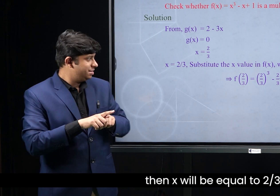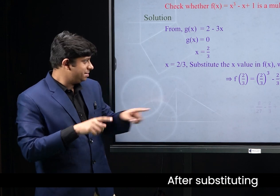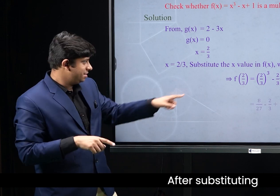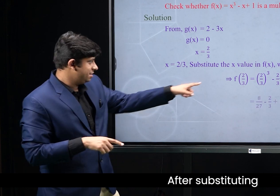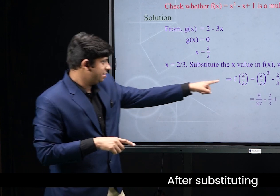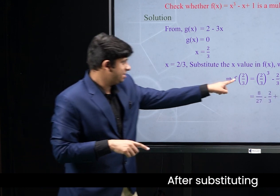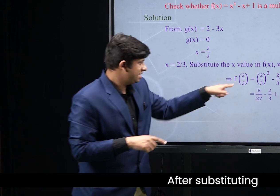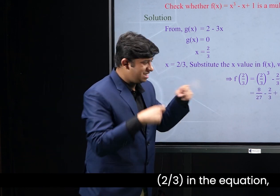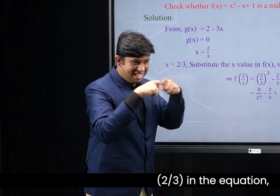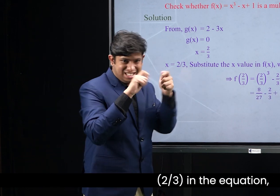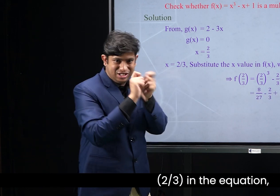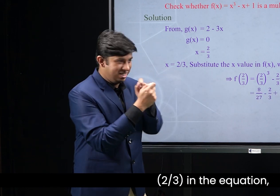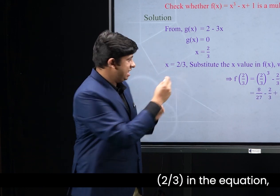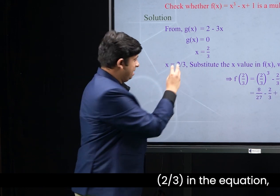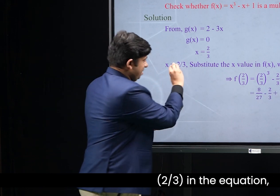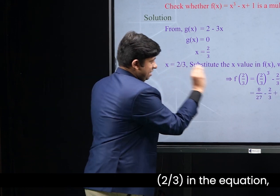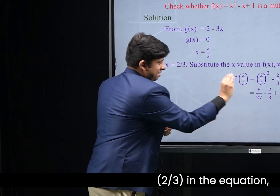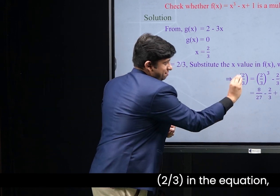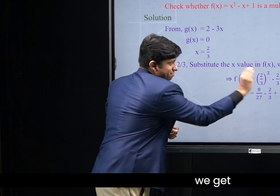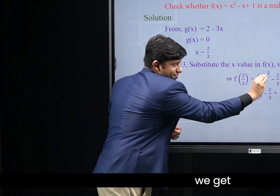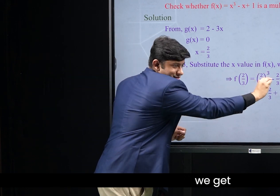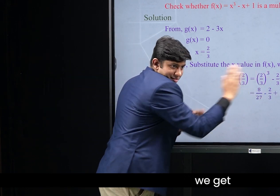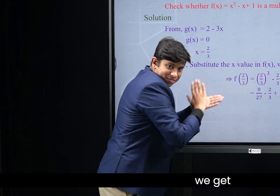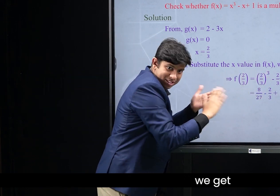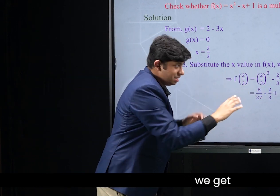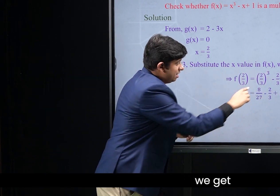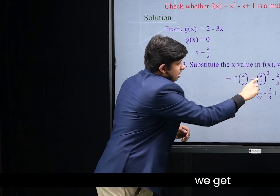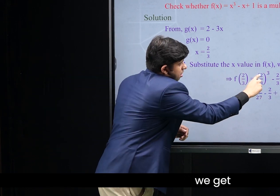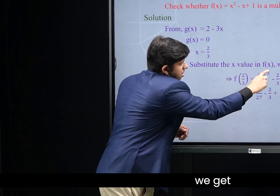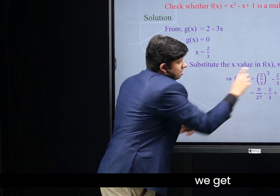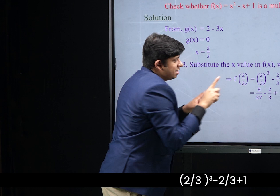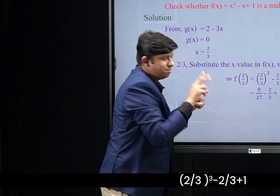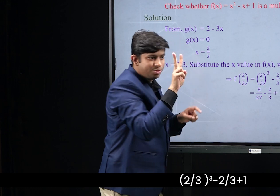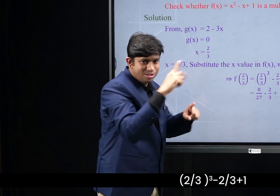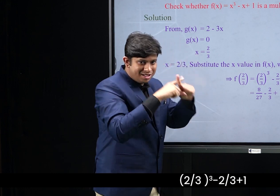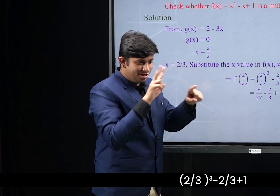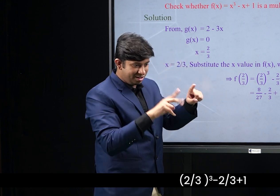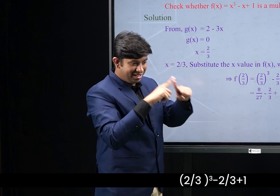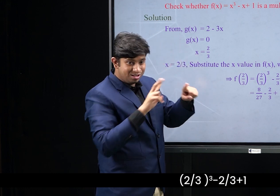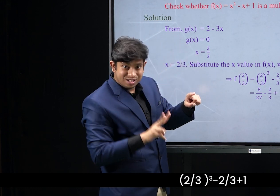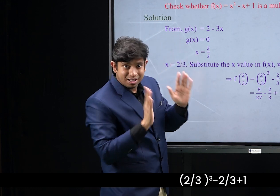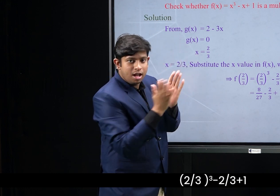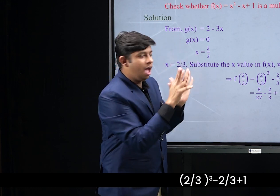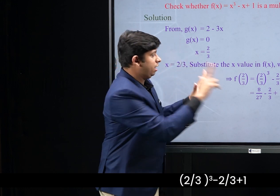After substituting 2 by 3 in the equation, we get 2 by 3 whole cube minus 2 by 3 plus 1.